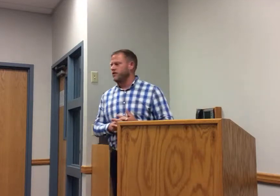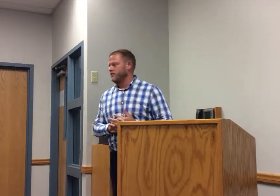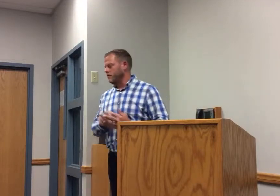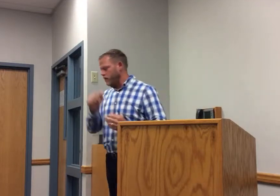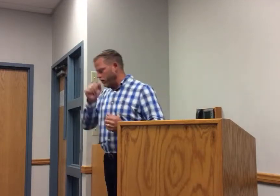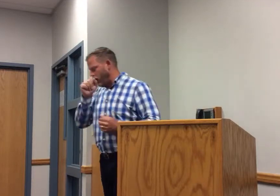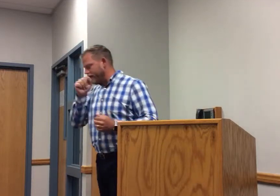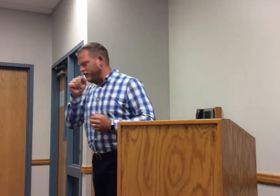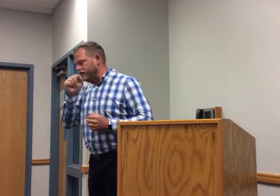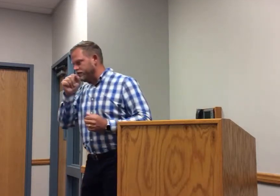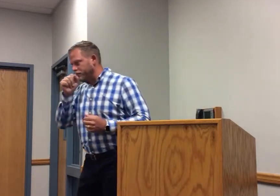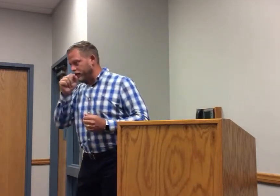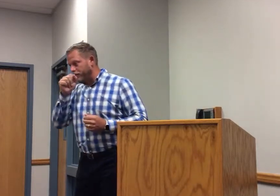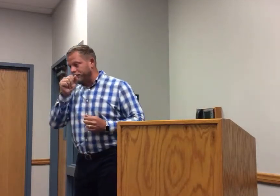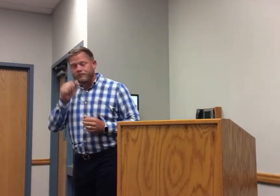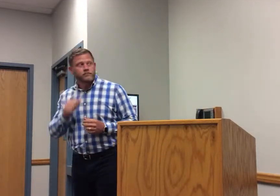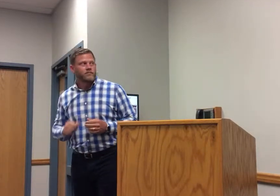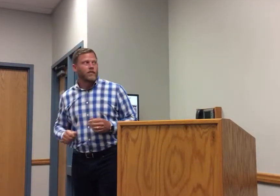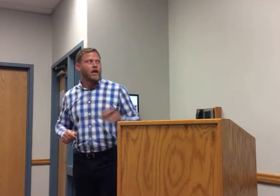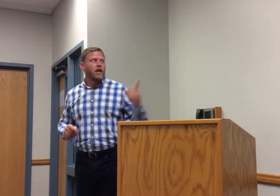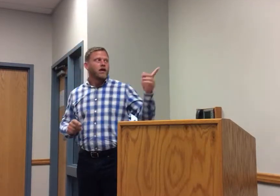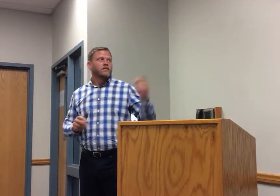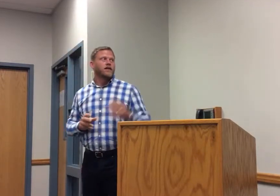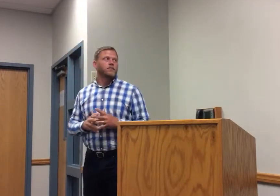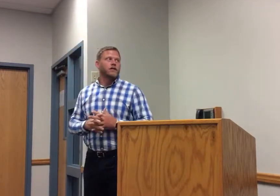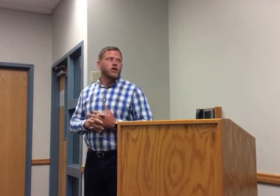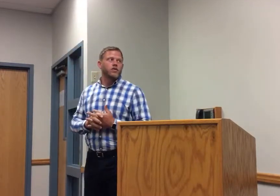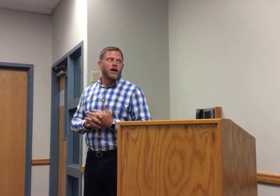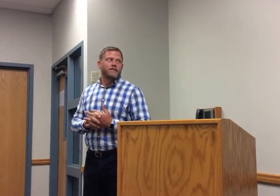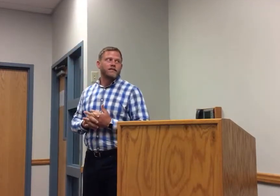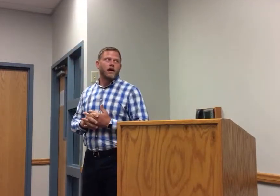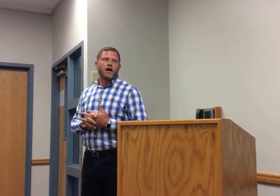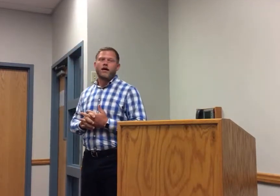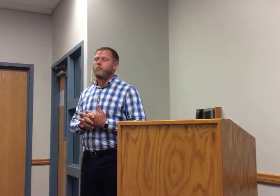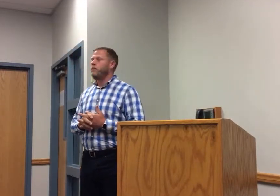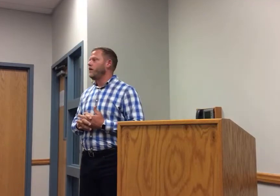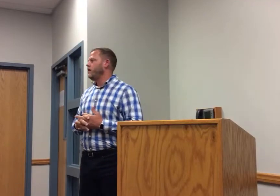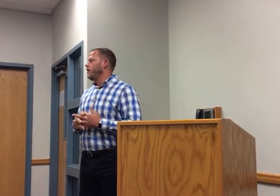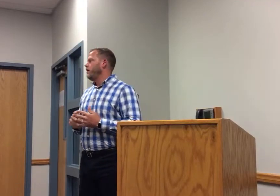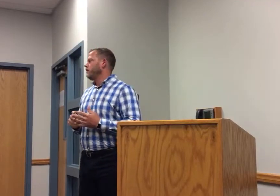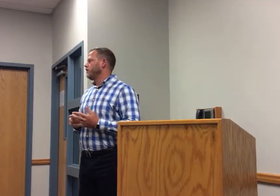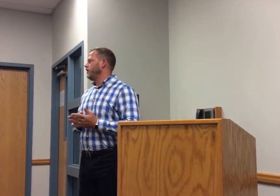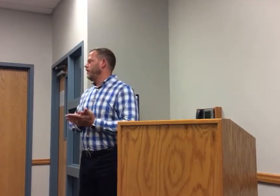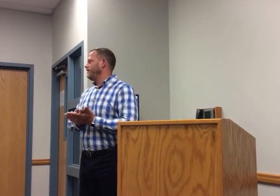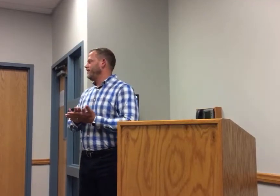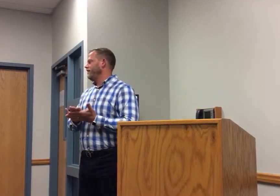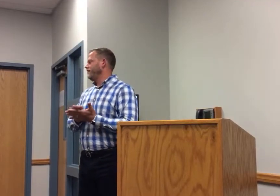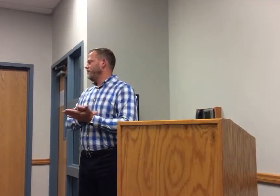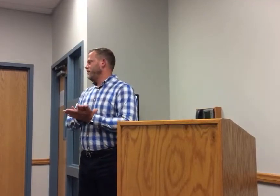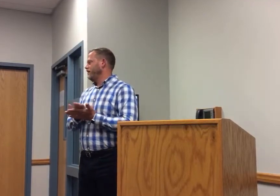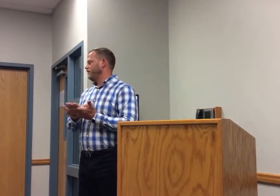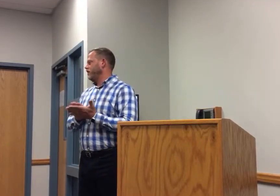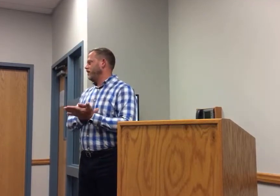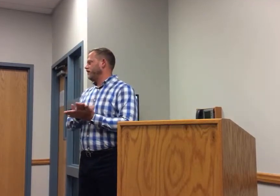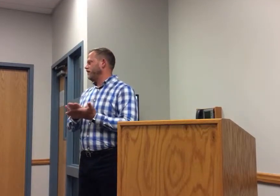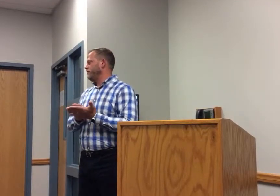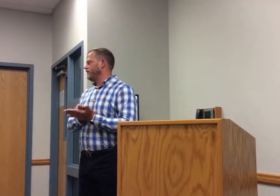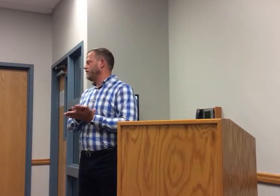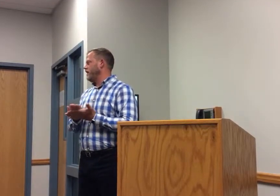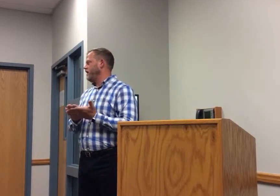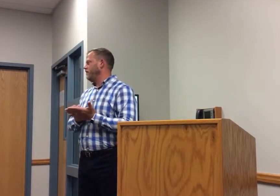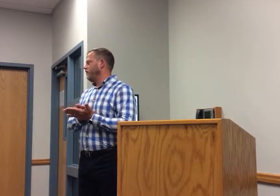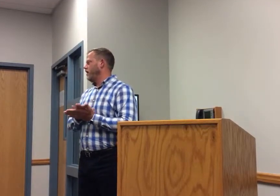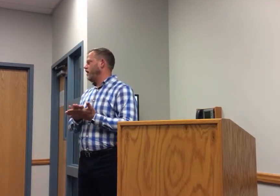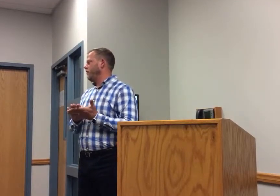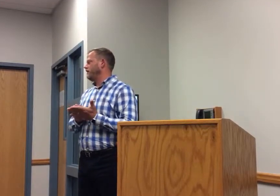WAC leadership team. Something new that really, as hard as it